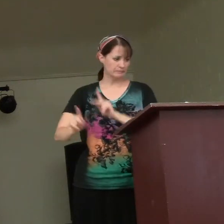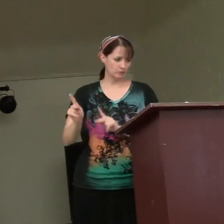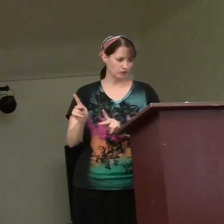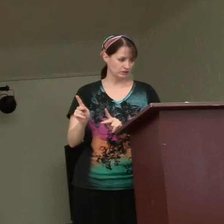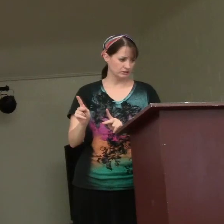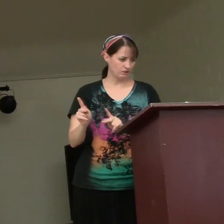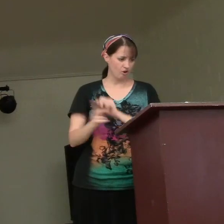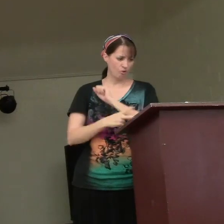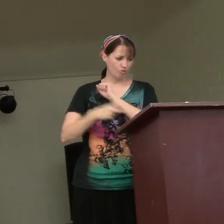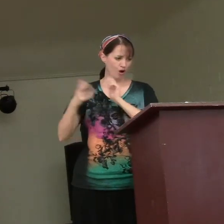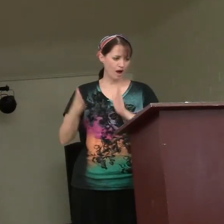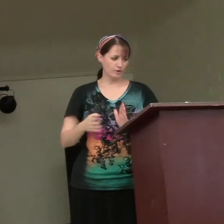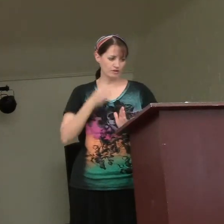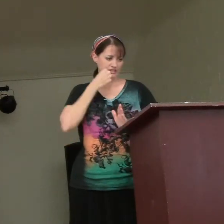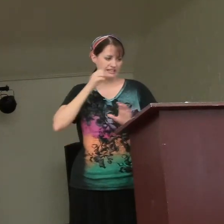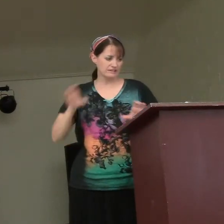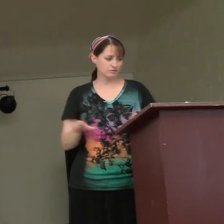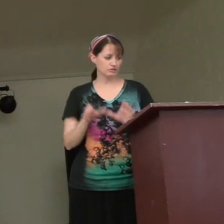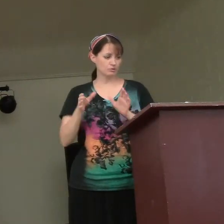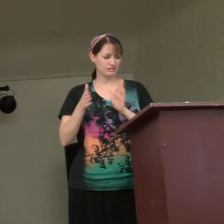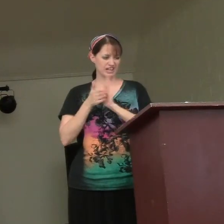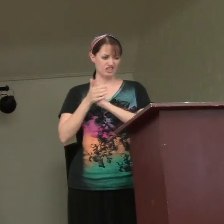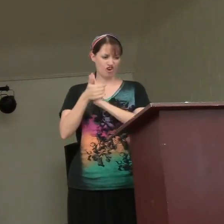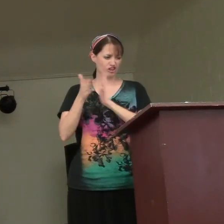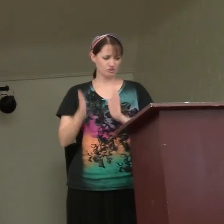people, robbers and evildoers and adulterers.